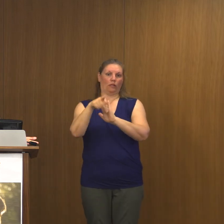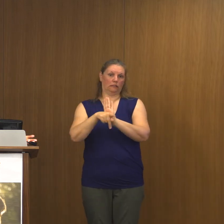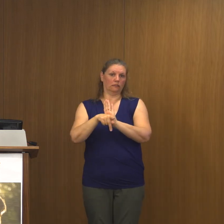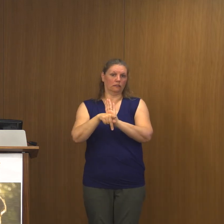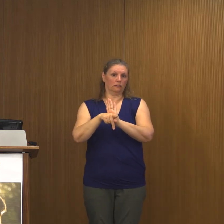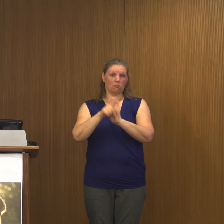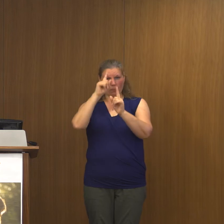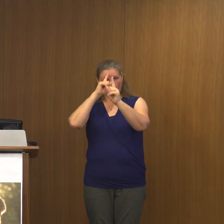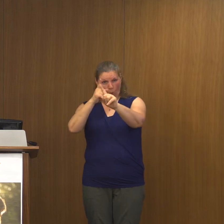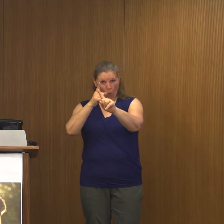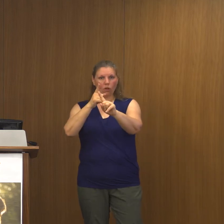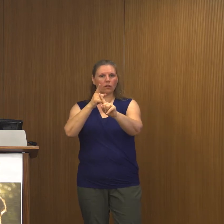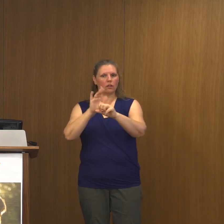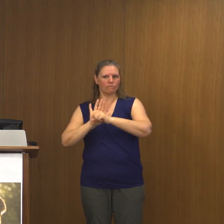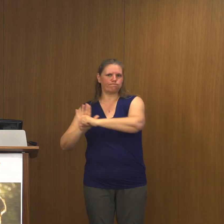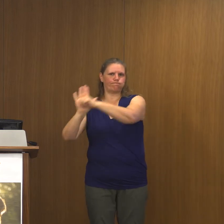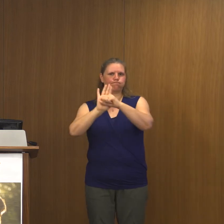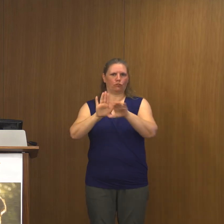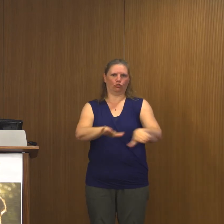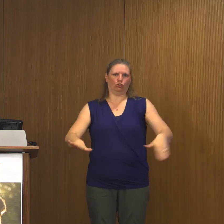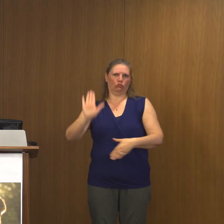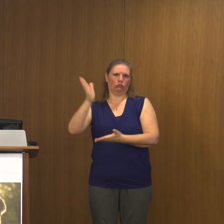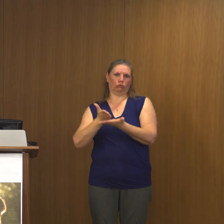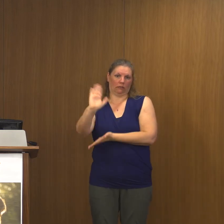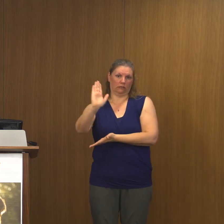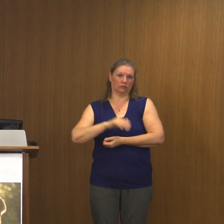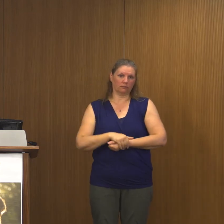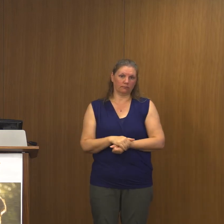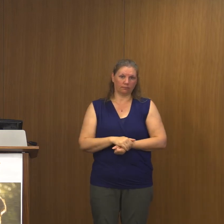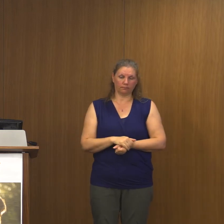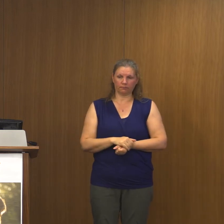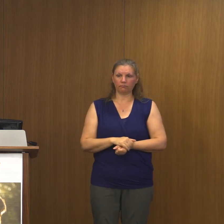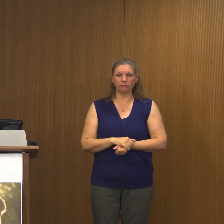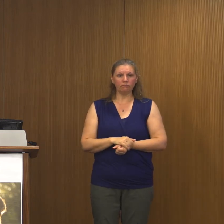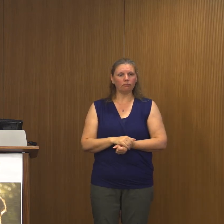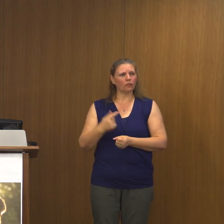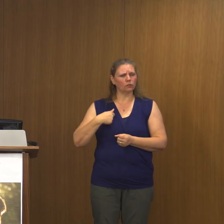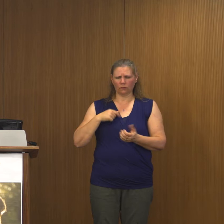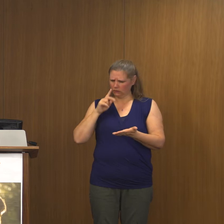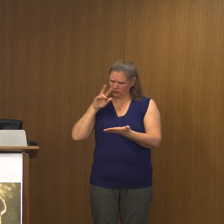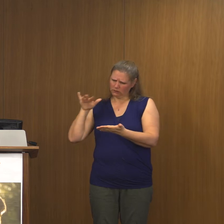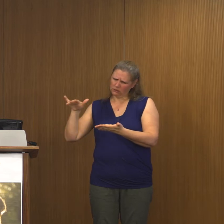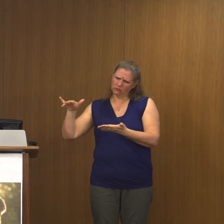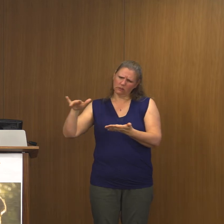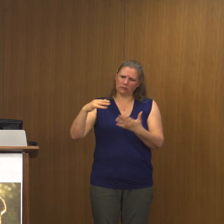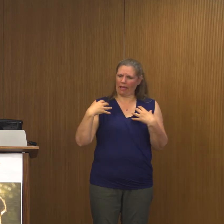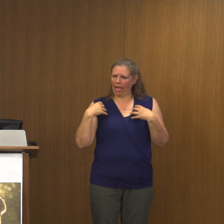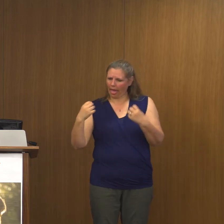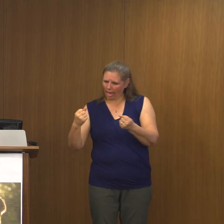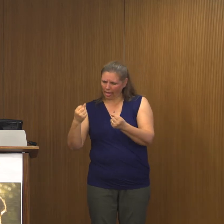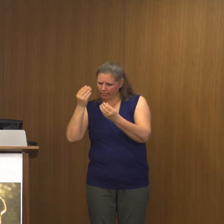promote rights for children. What we did then, we searched over the health literature, education,